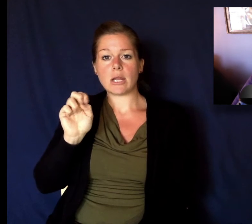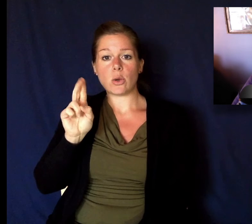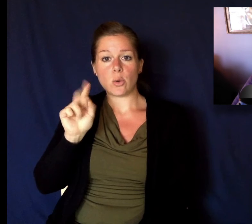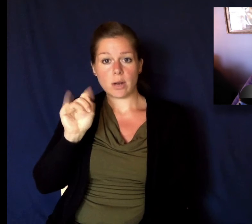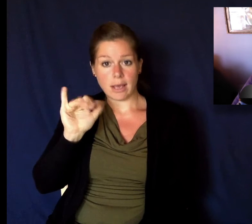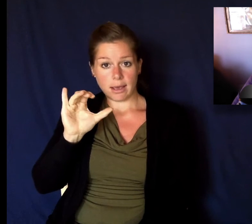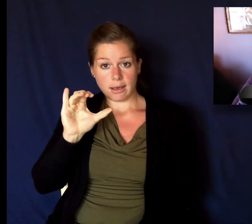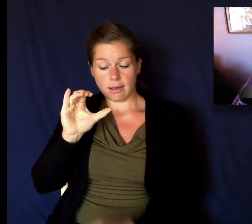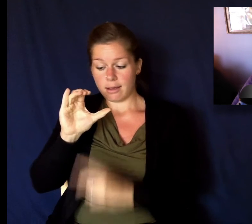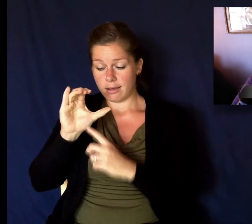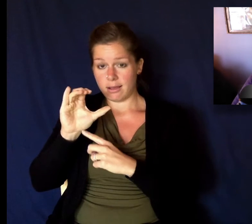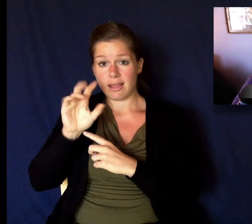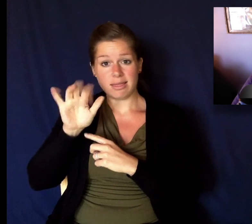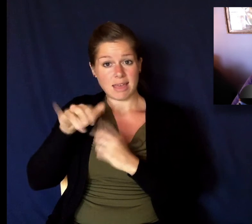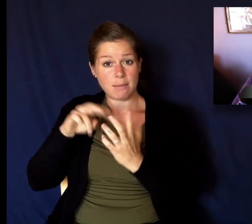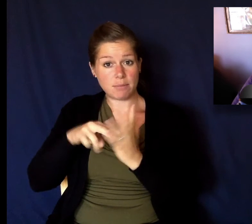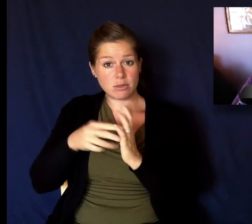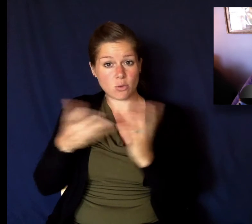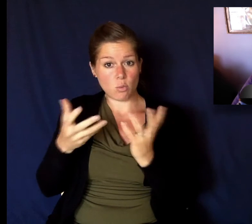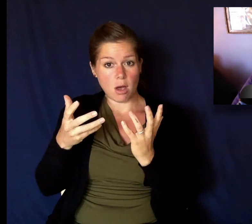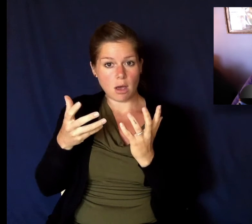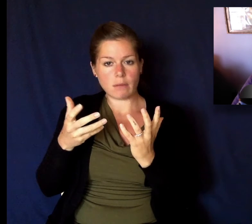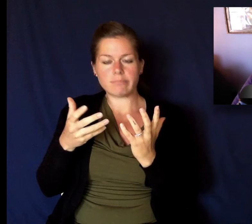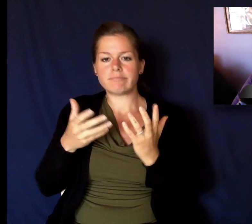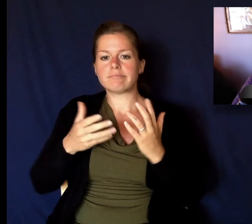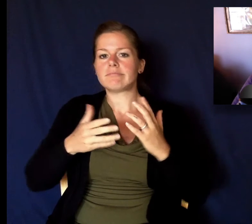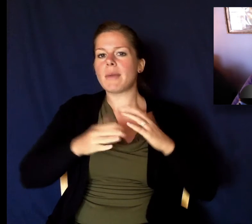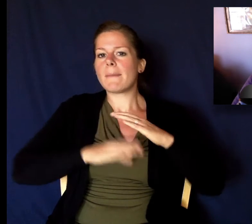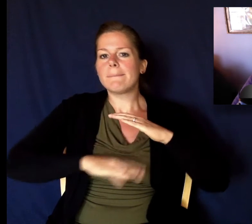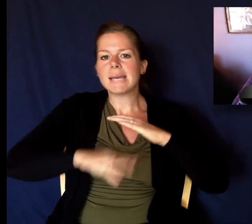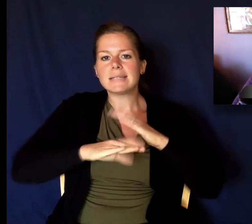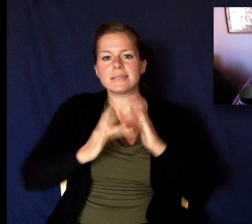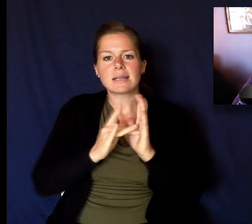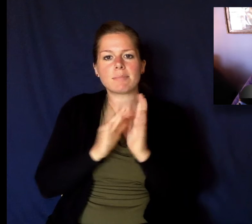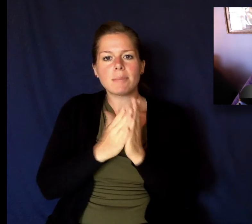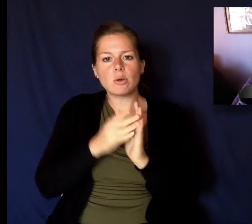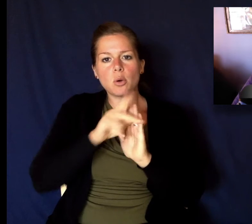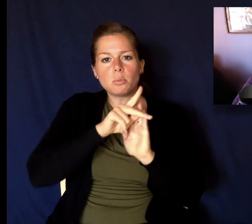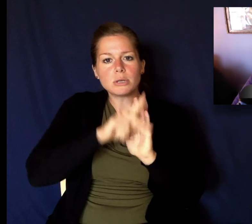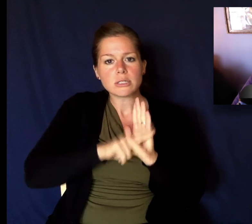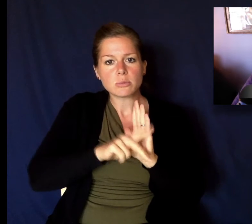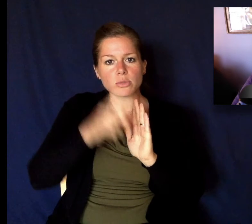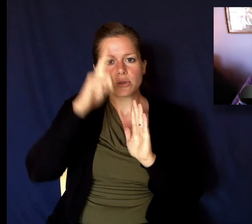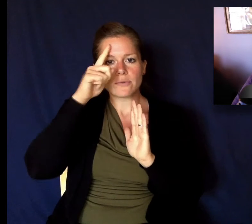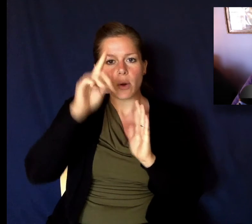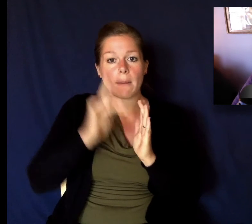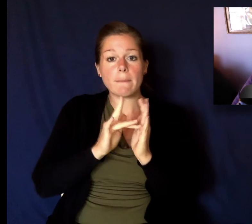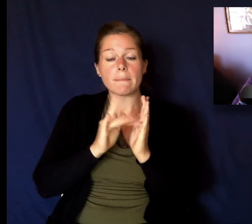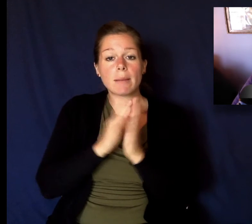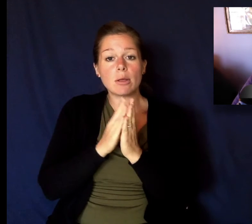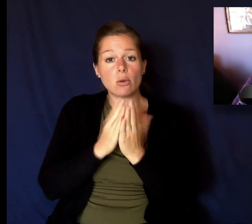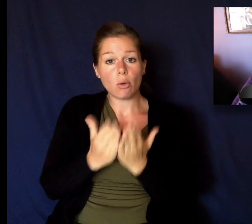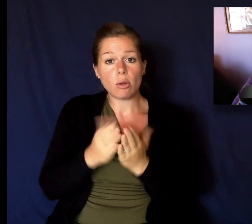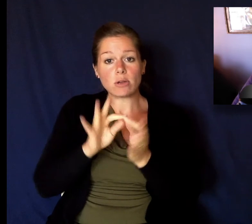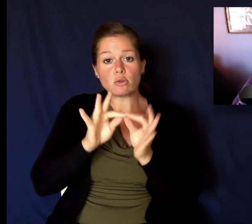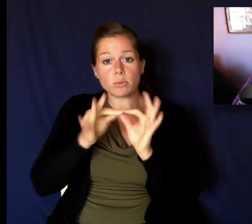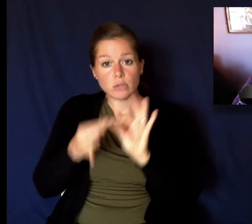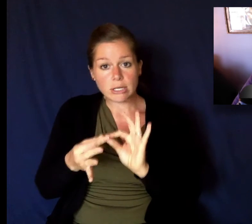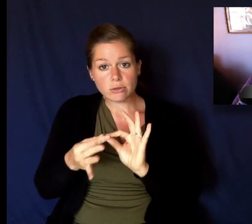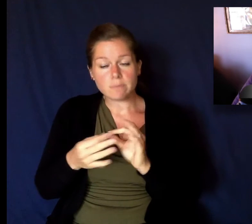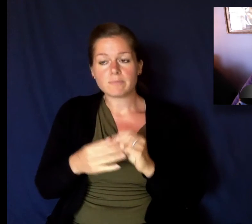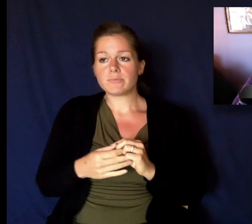It means basically basic principles of biblical interpretation. And so we always want to read passages